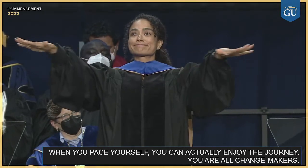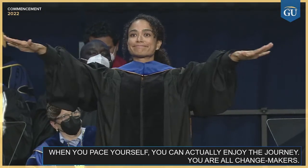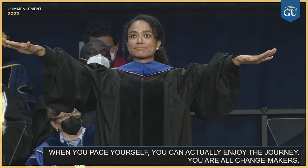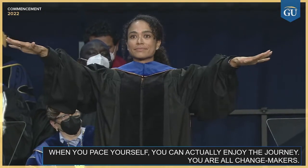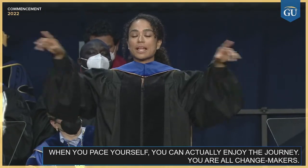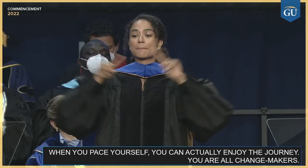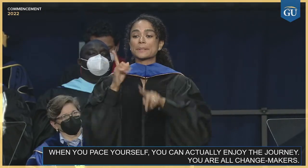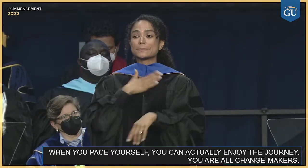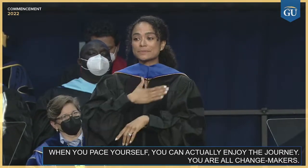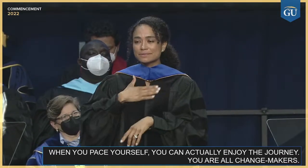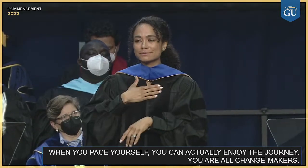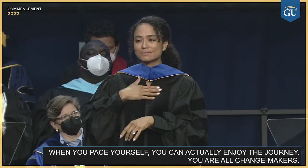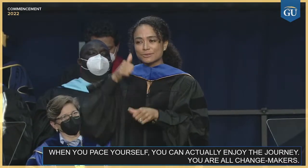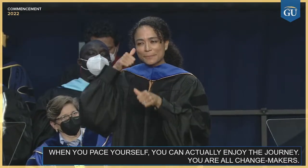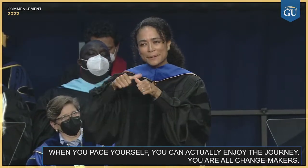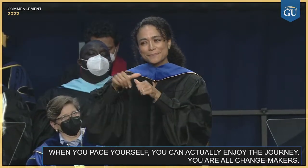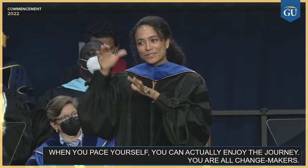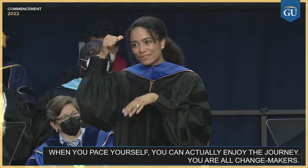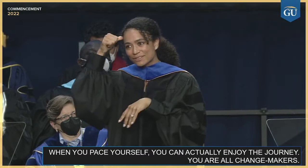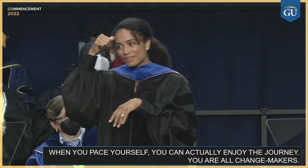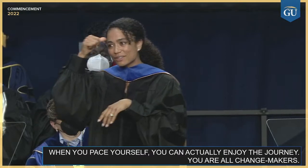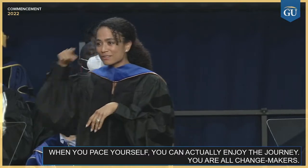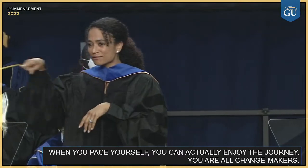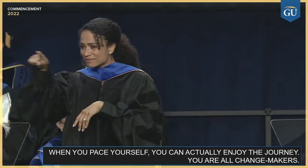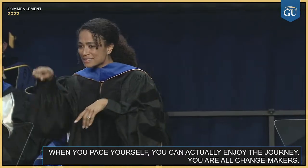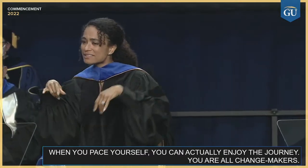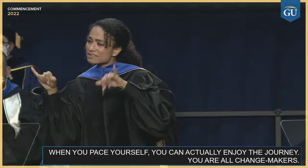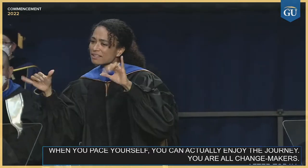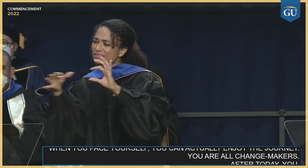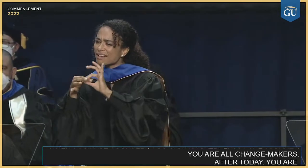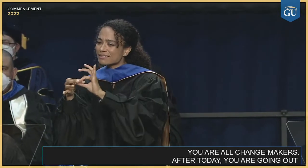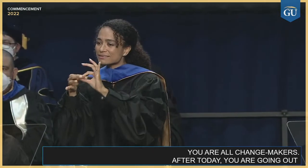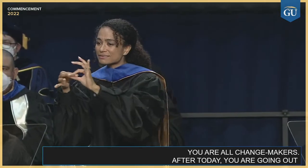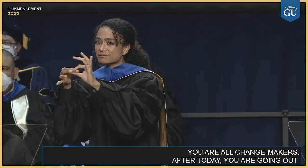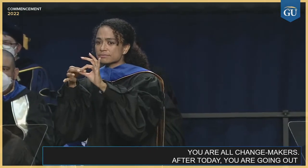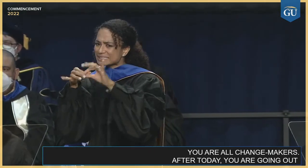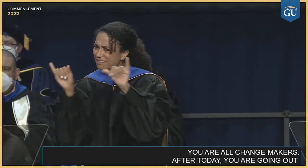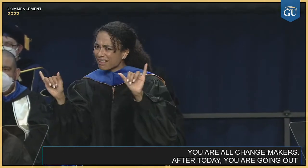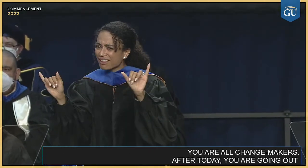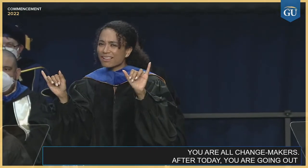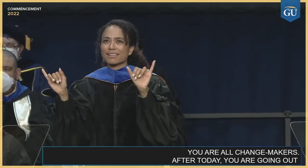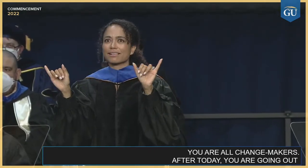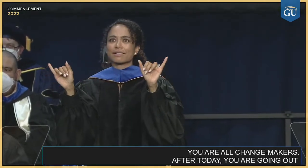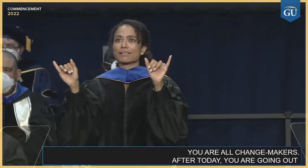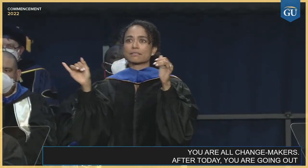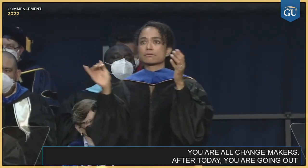After today, you're going to go out on your separate ways, but you'll still be connected